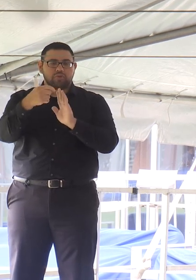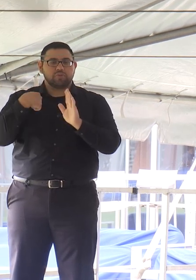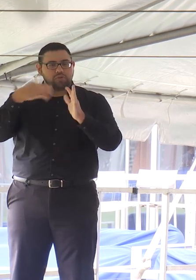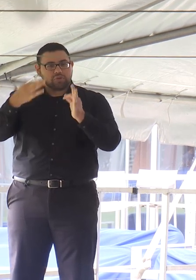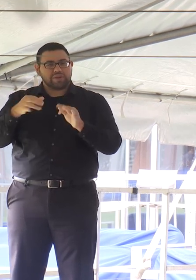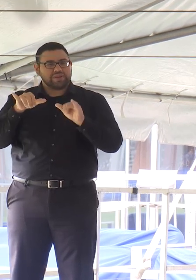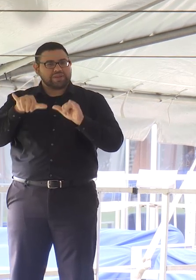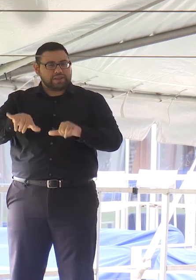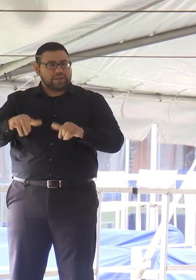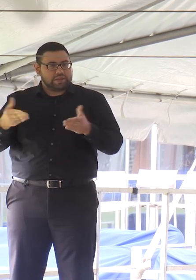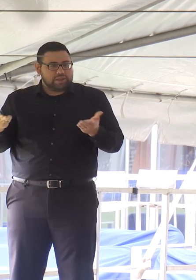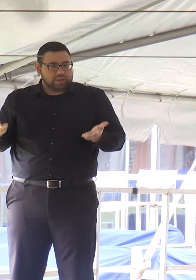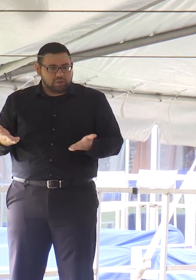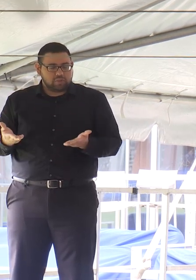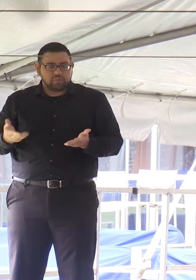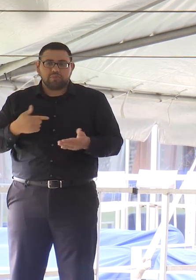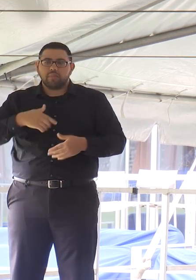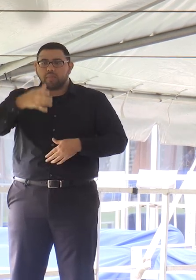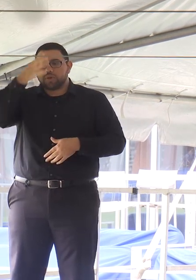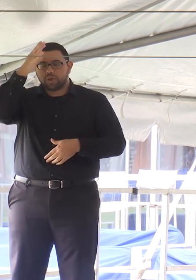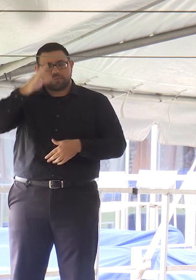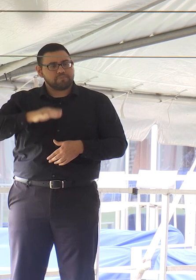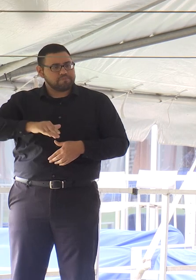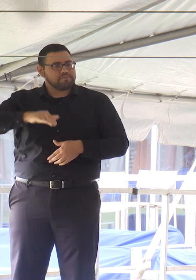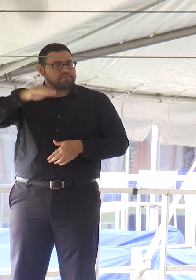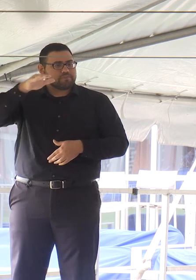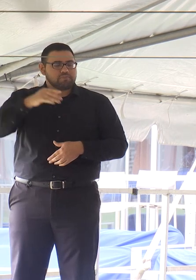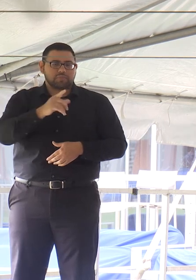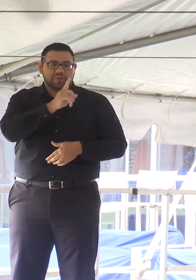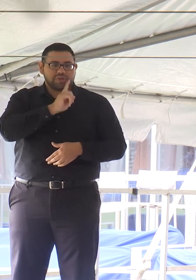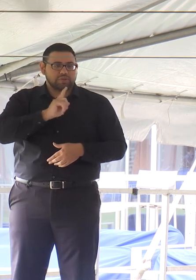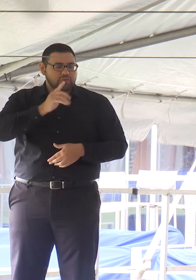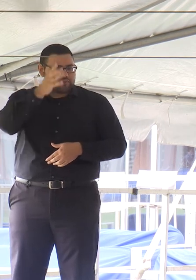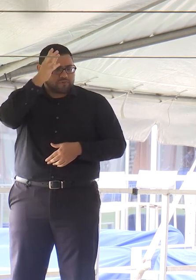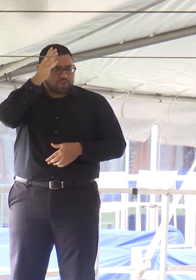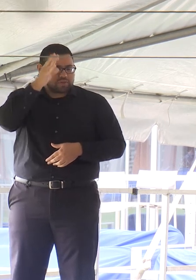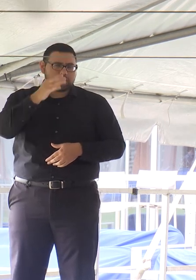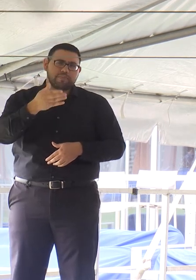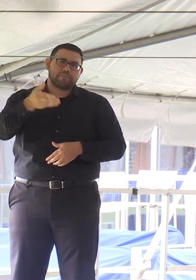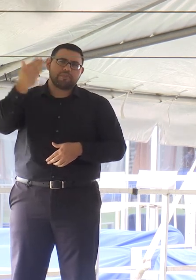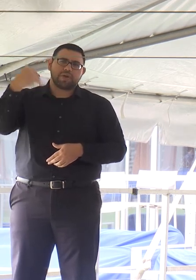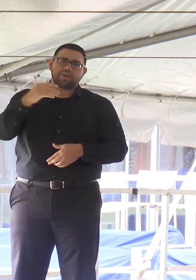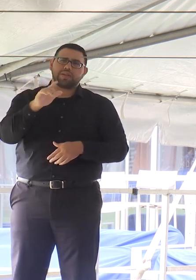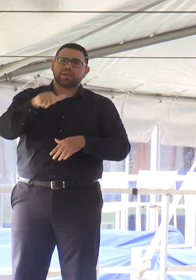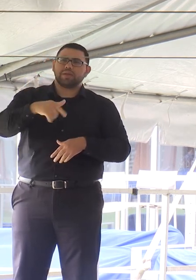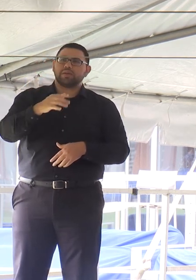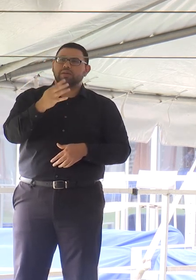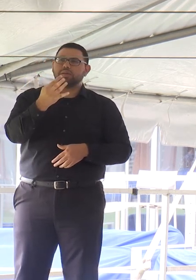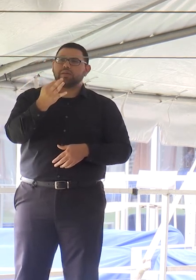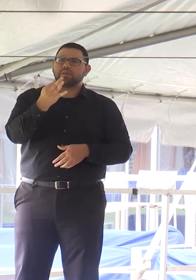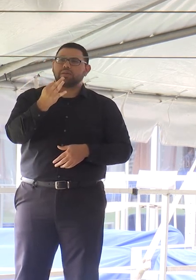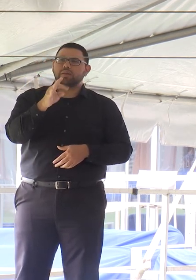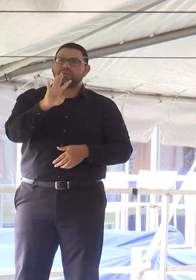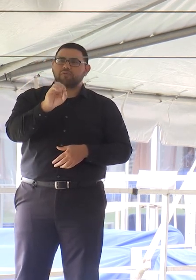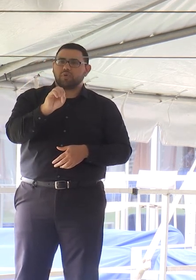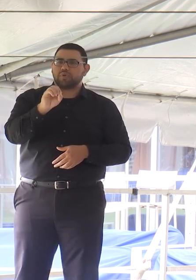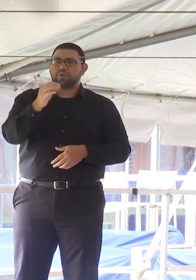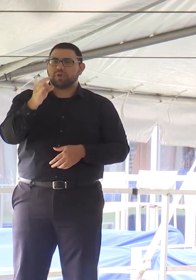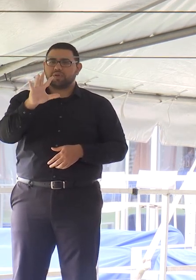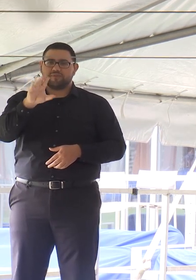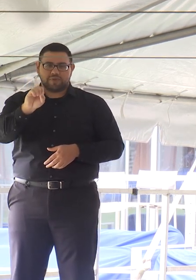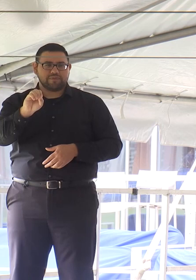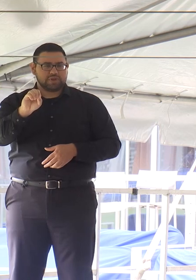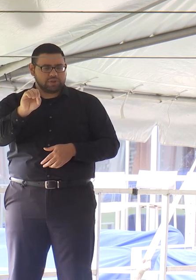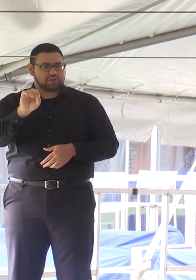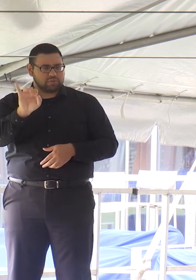wanted to stay down here. My dad raised us, you know, single father. And that's back in the late 40s, you know, early 50s. That's unheard